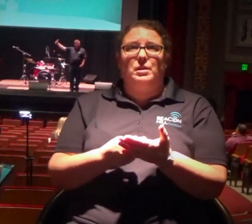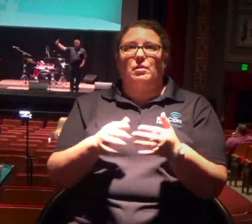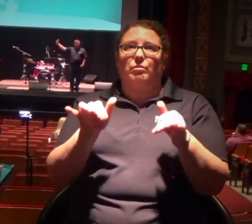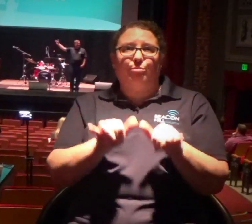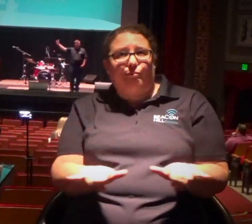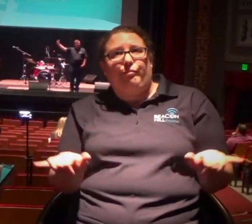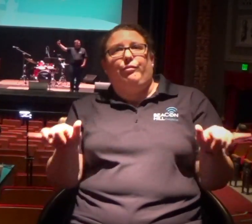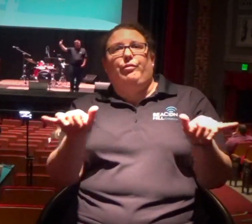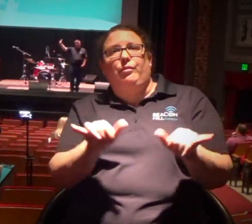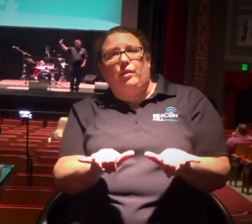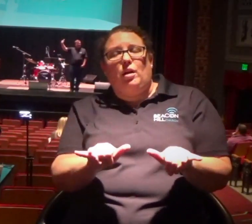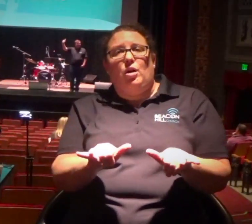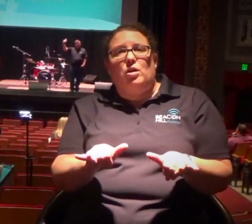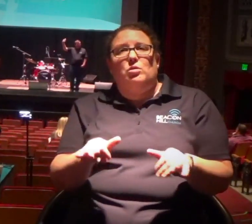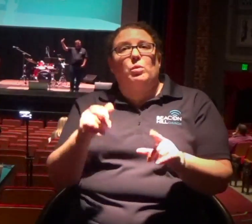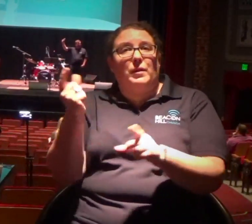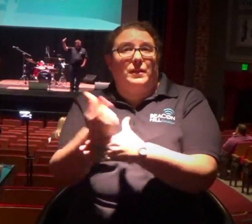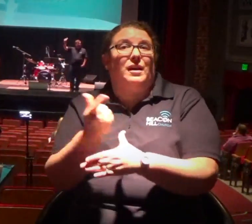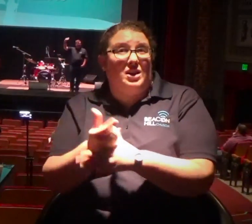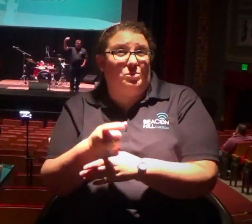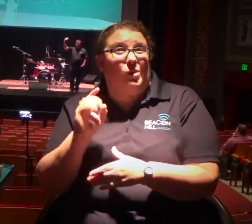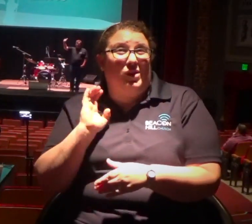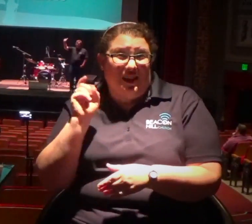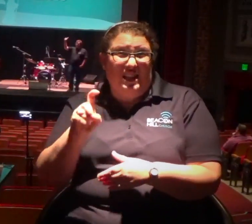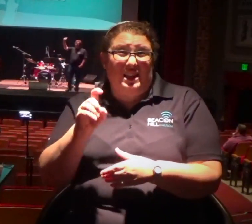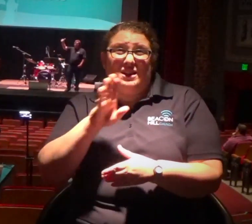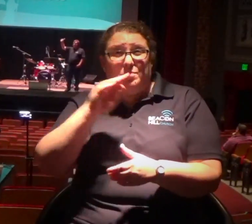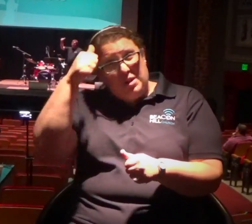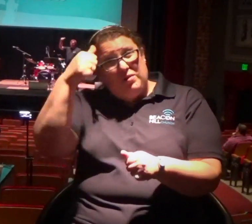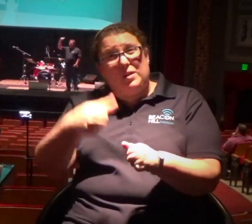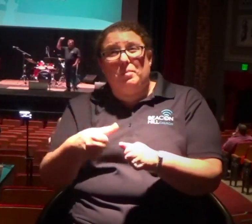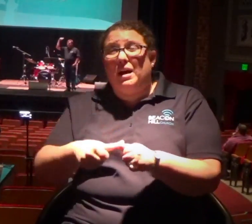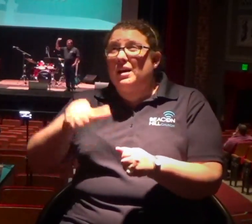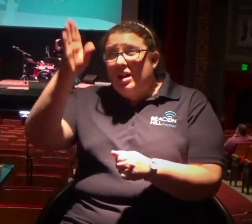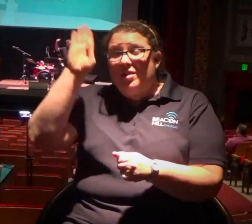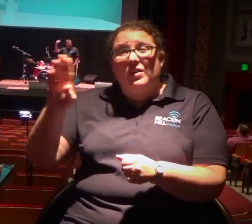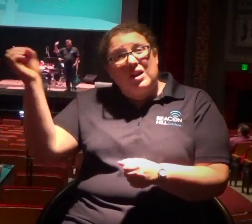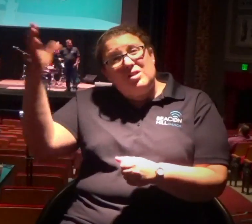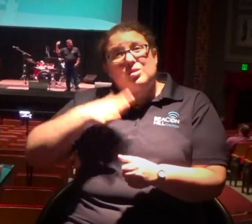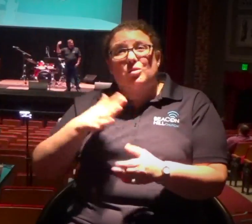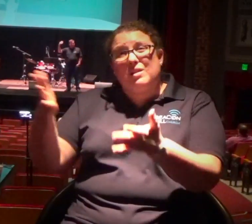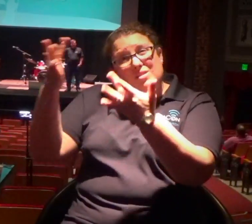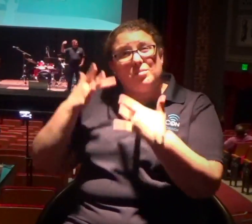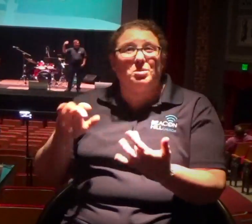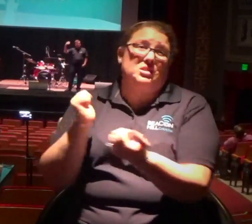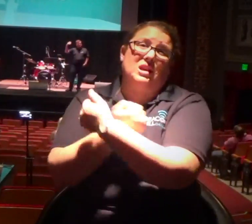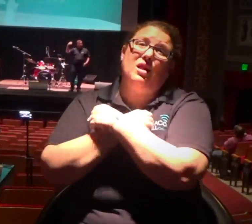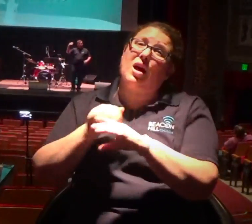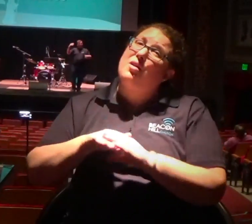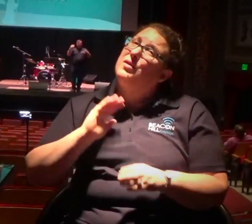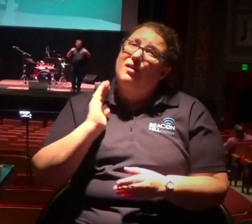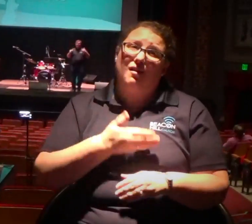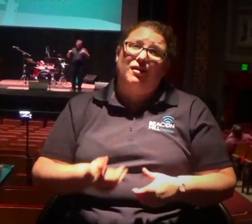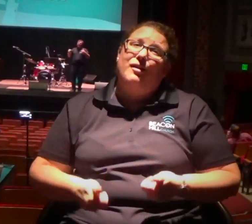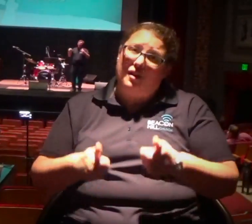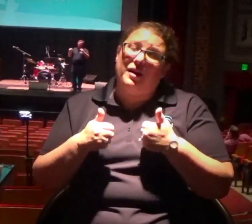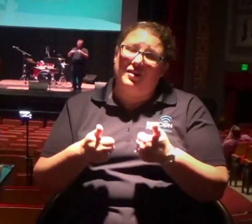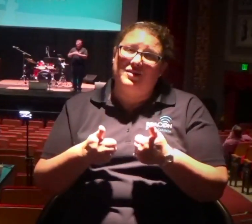the gospel. We even need to be reminded of God's grace and His mercy and His love in our lives. And so, matter of fact, I heard it this